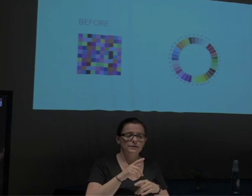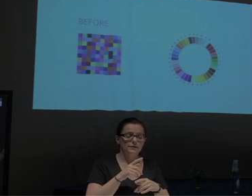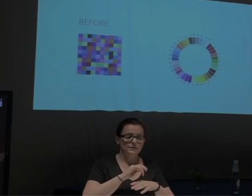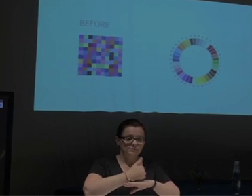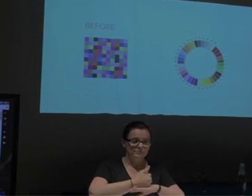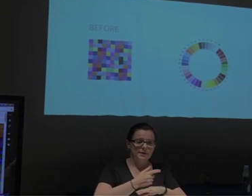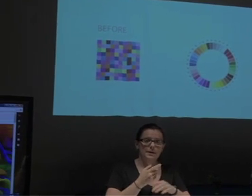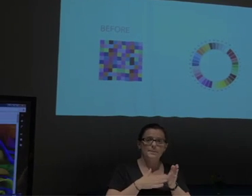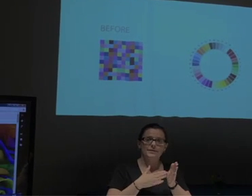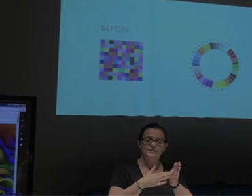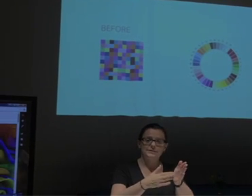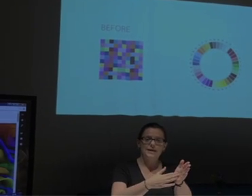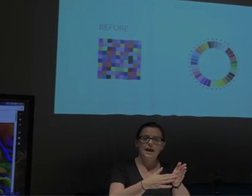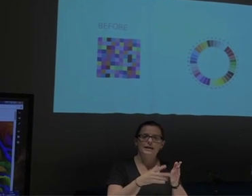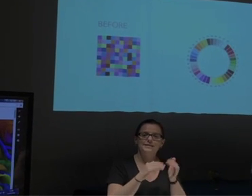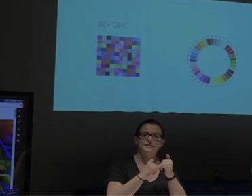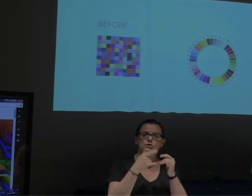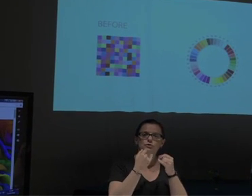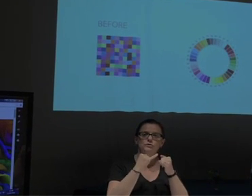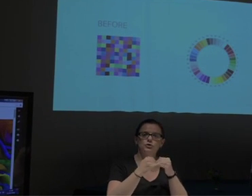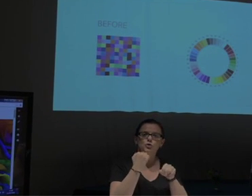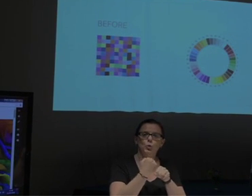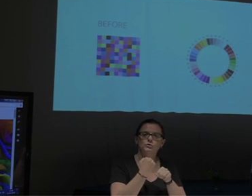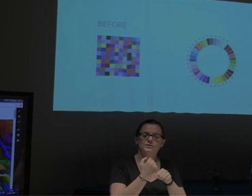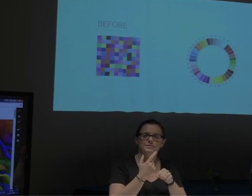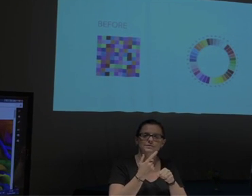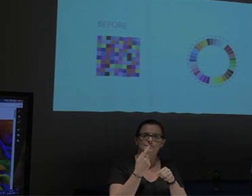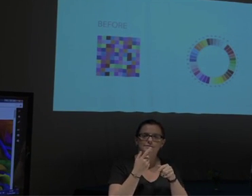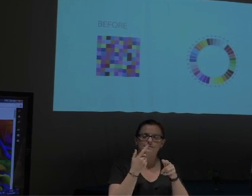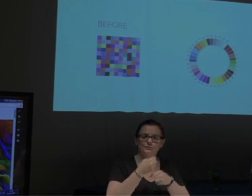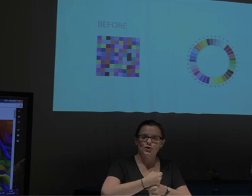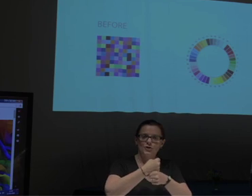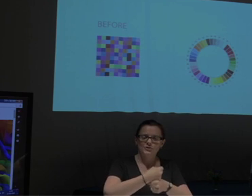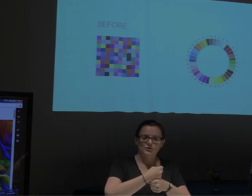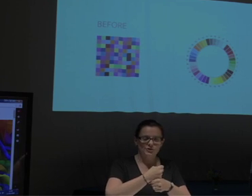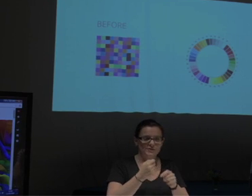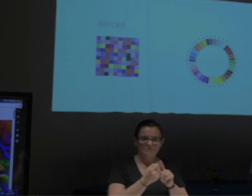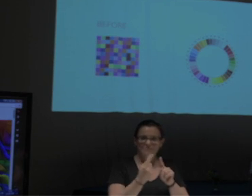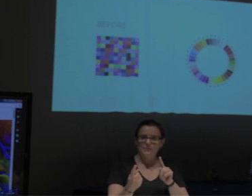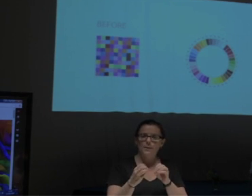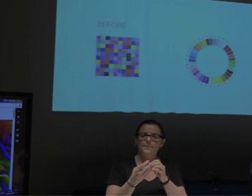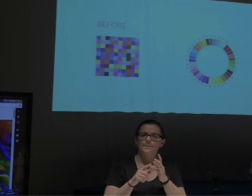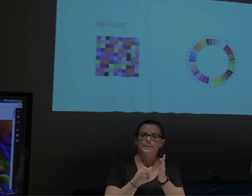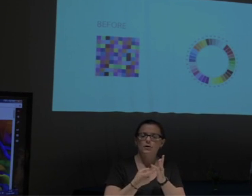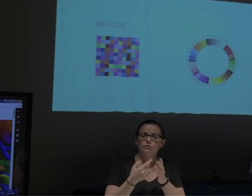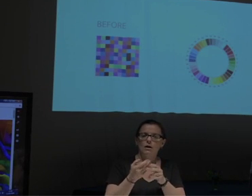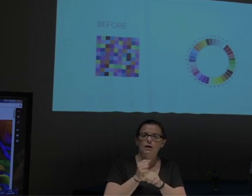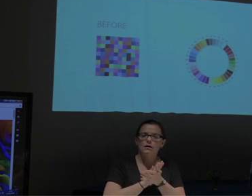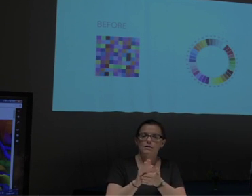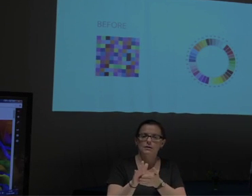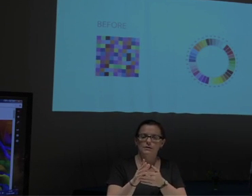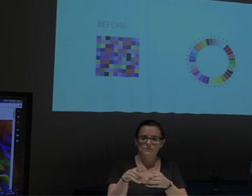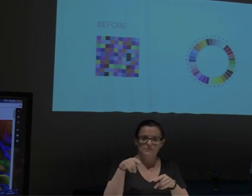St George's opposite Borough Station opportunities to engage in creative activities in a relaxed social setting,